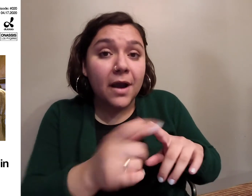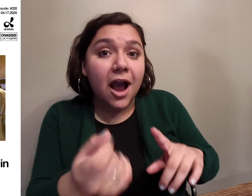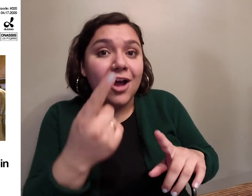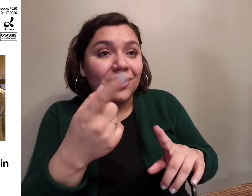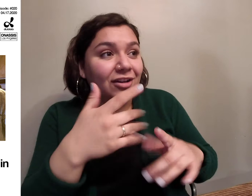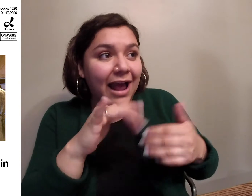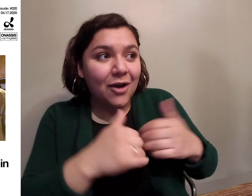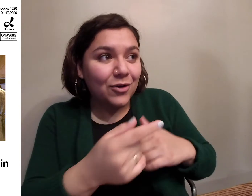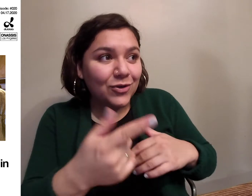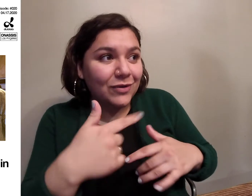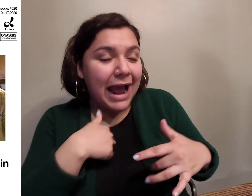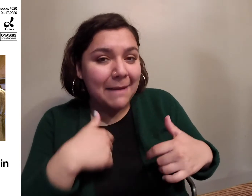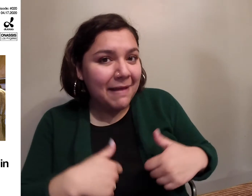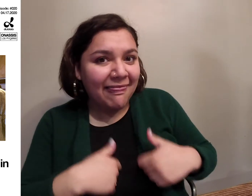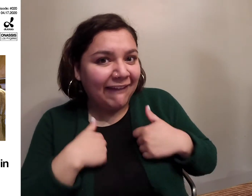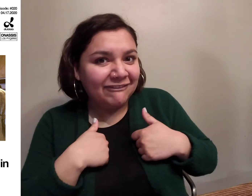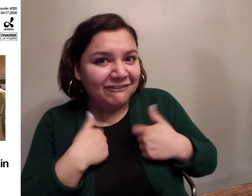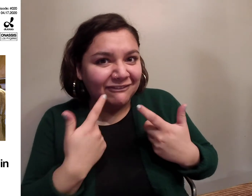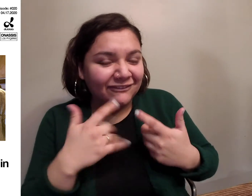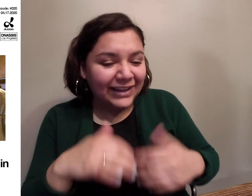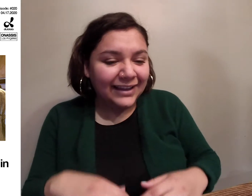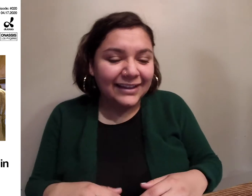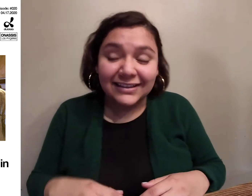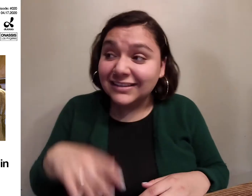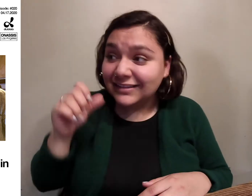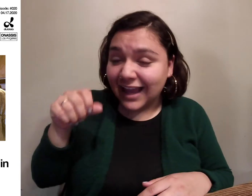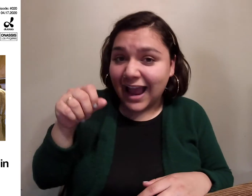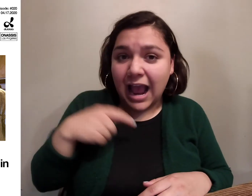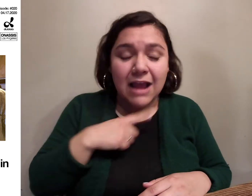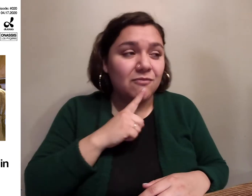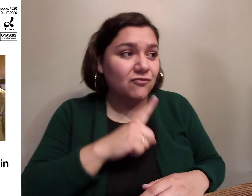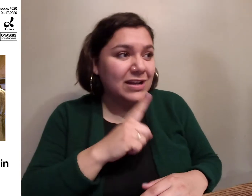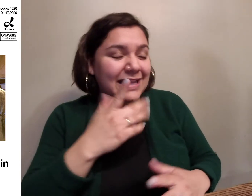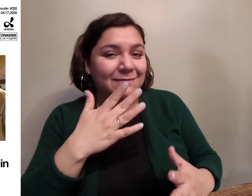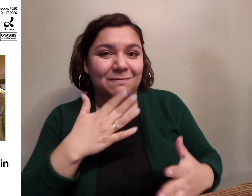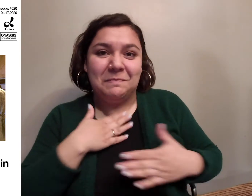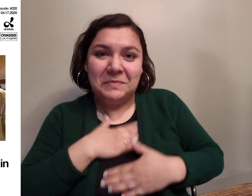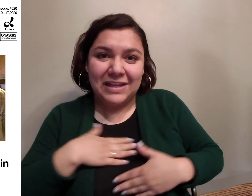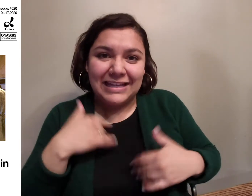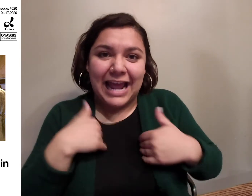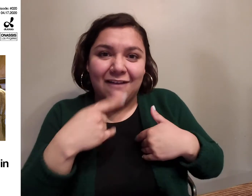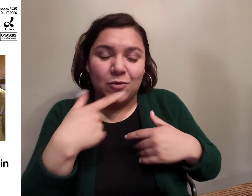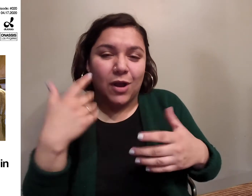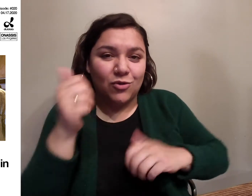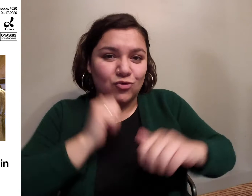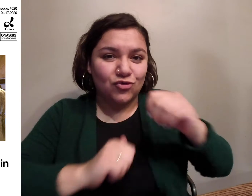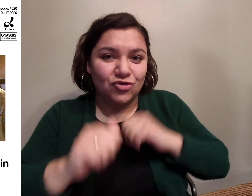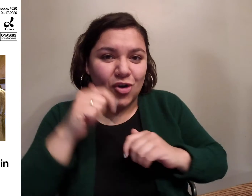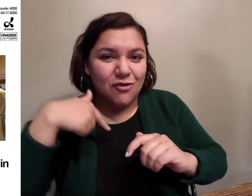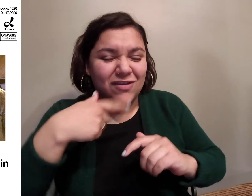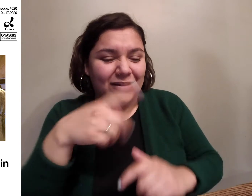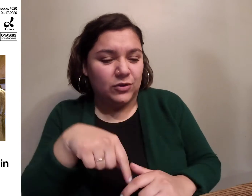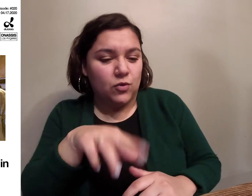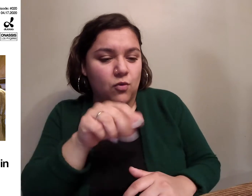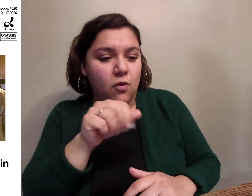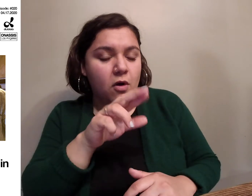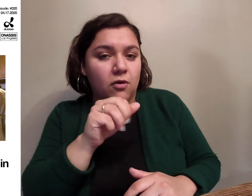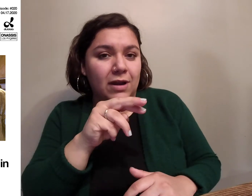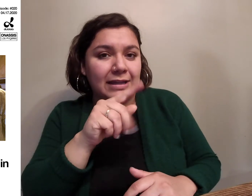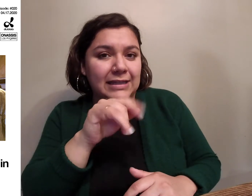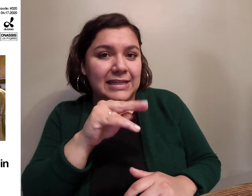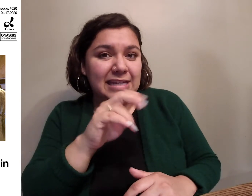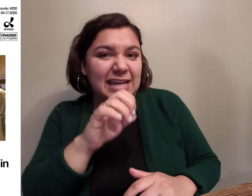alive. I am very, very pleased to have you on the Quarantine Tapes. I felt that your voice